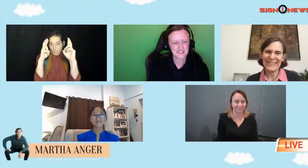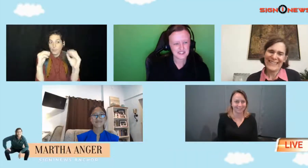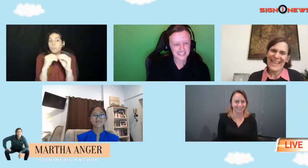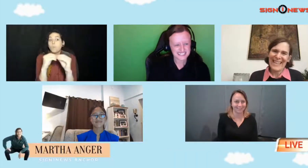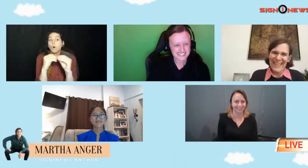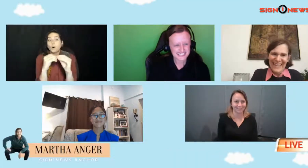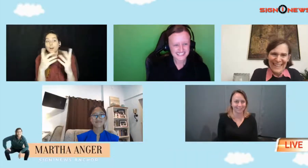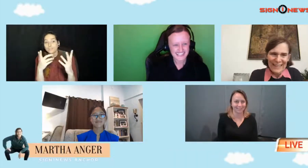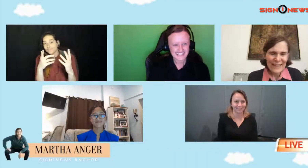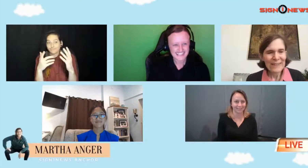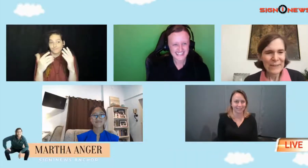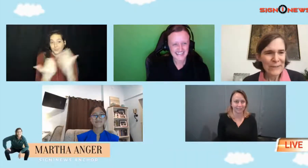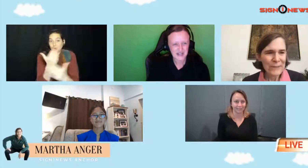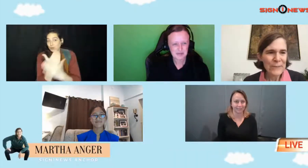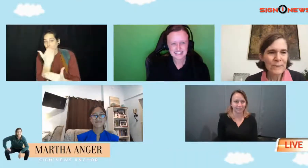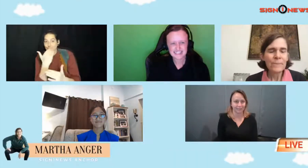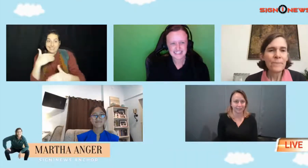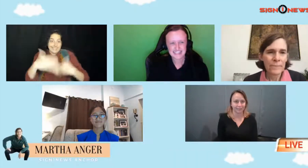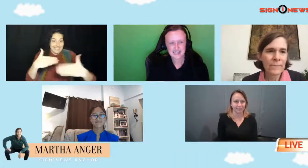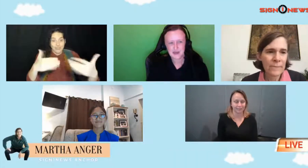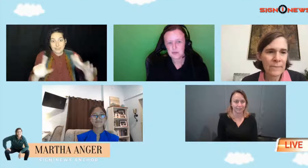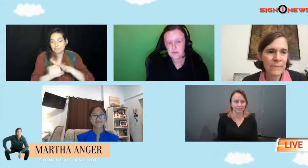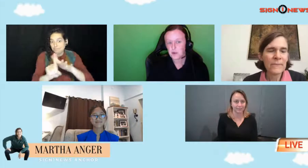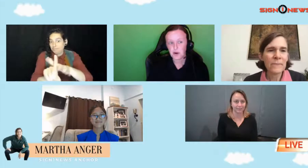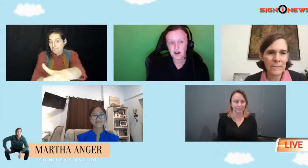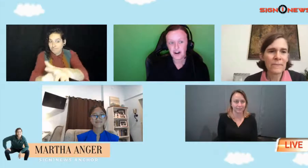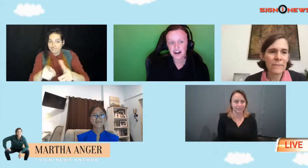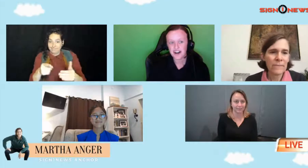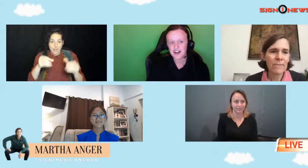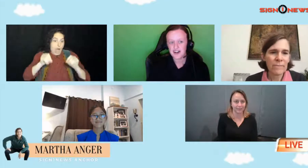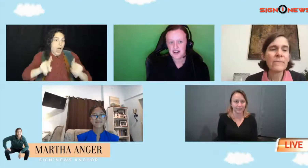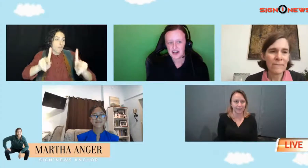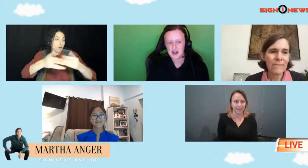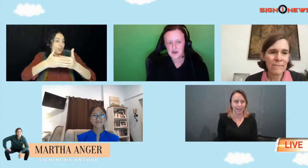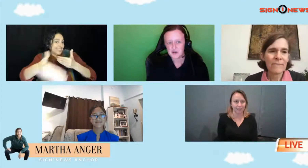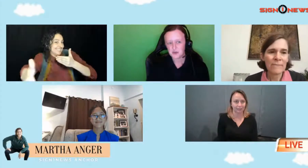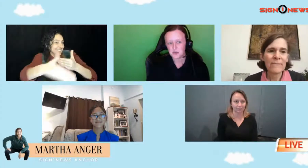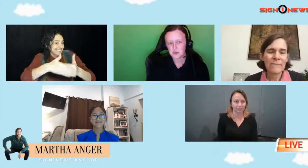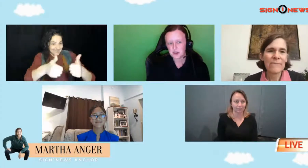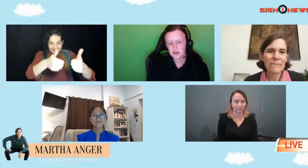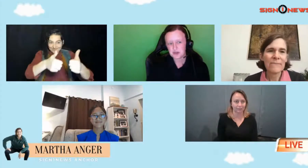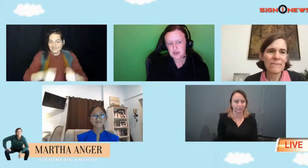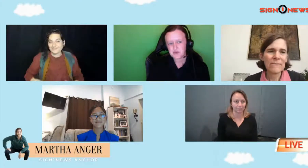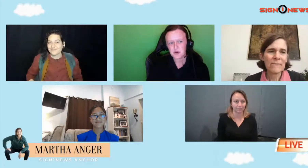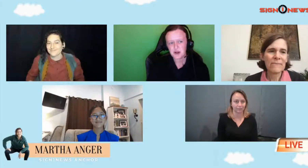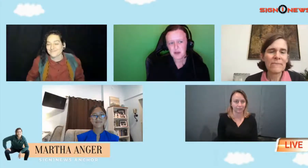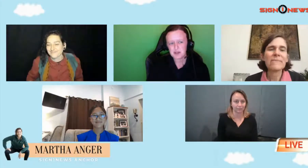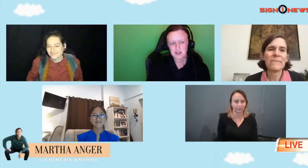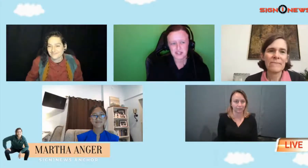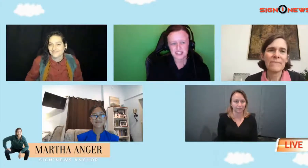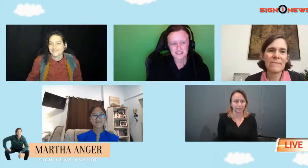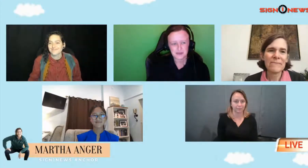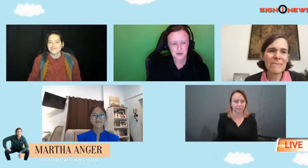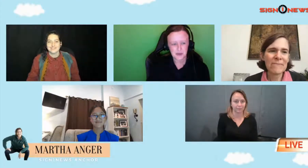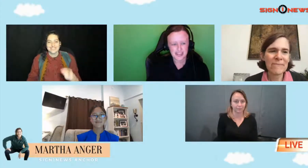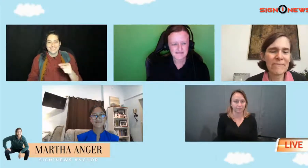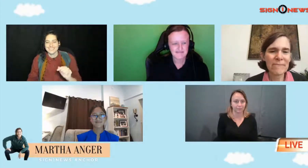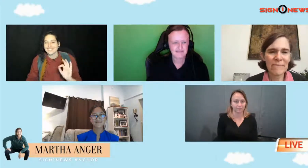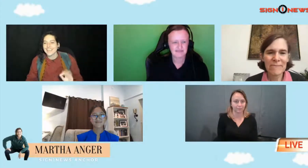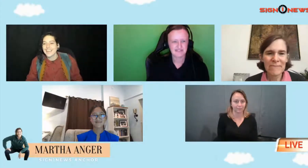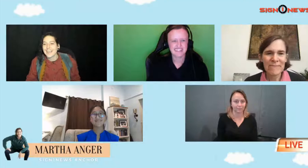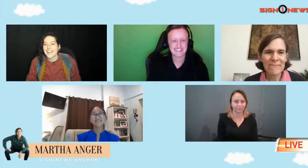So congratulations, Lexi. I hope to see more work from you, more opportunities your